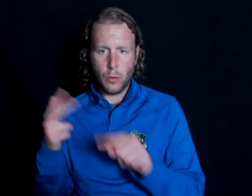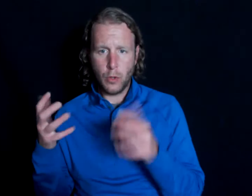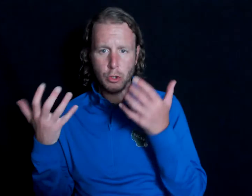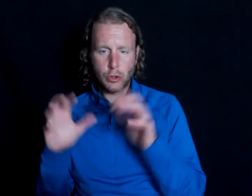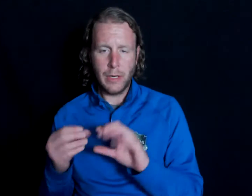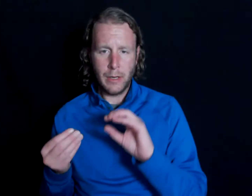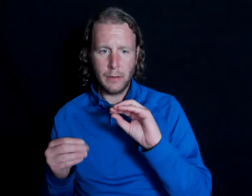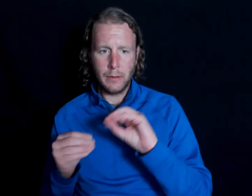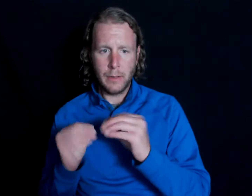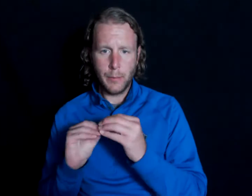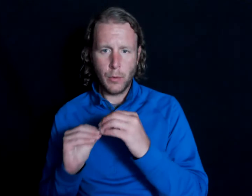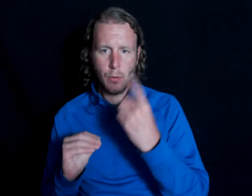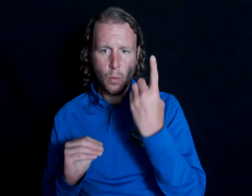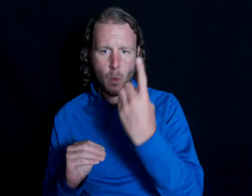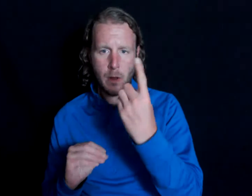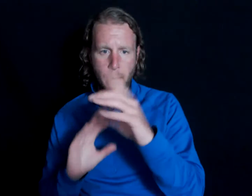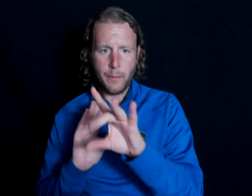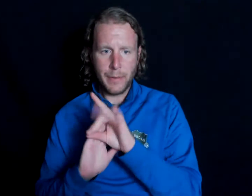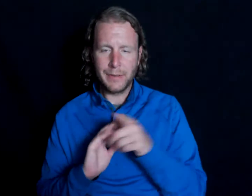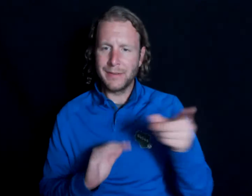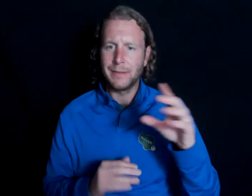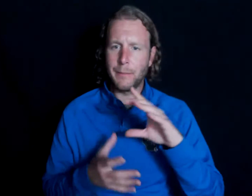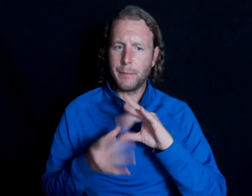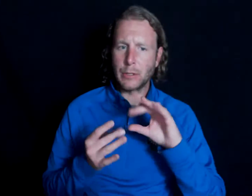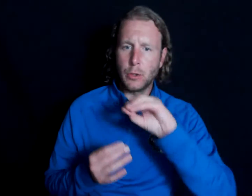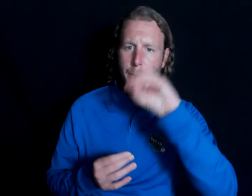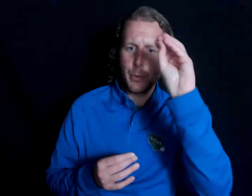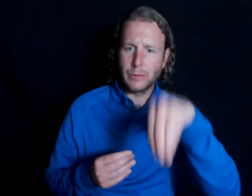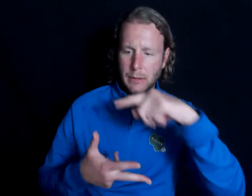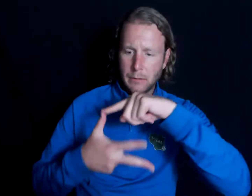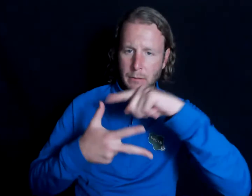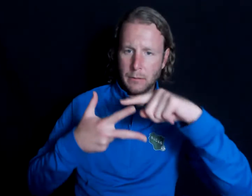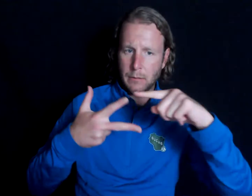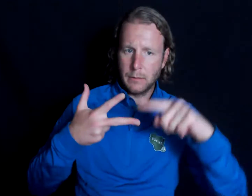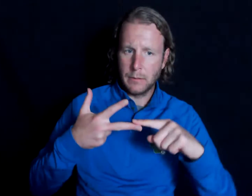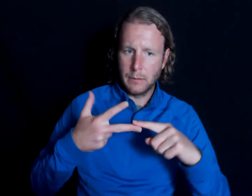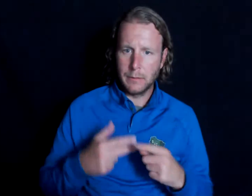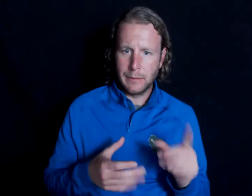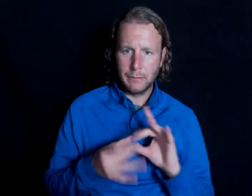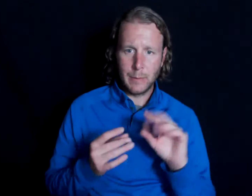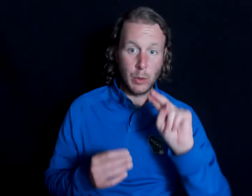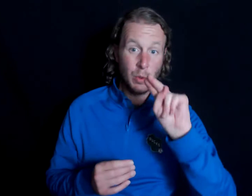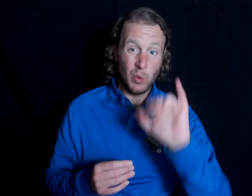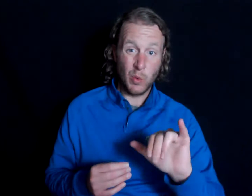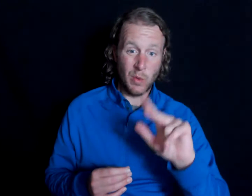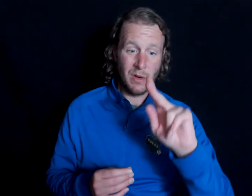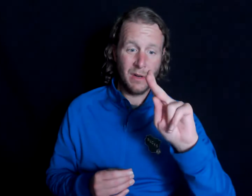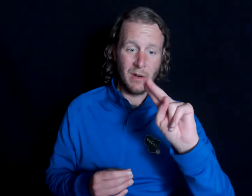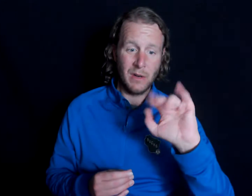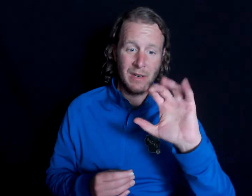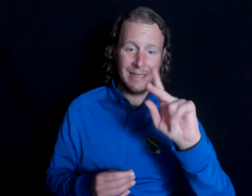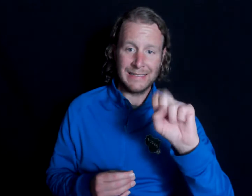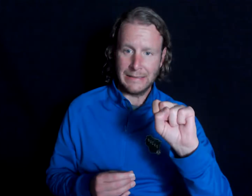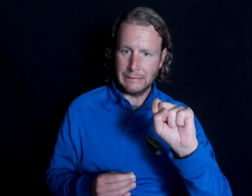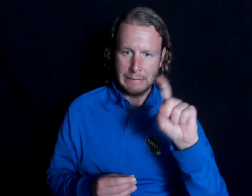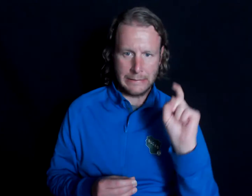That doesn't mean they definitively get it. Sure. The New York Knicks really need it. Richard Nichols hosting